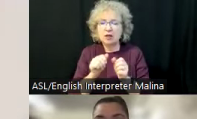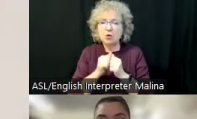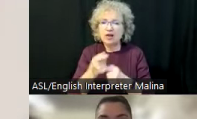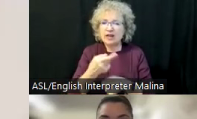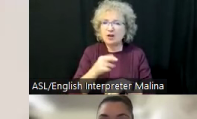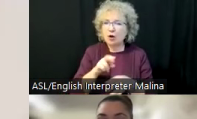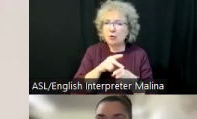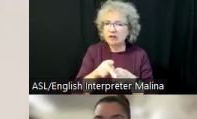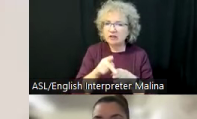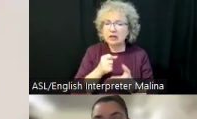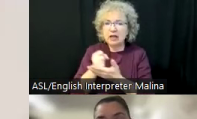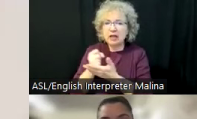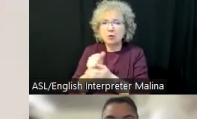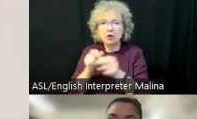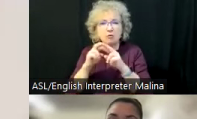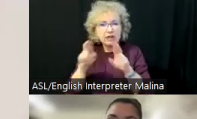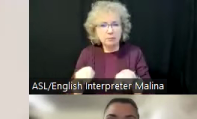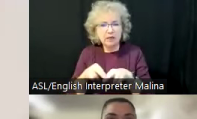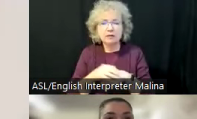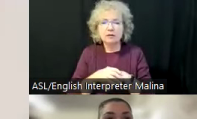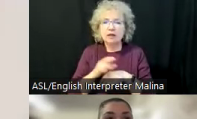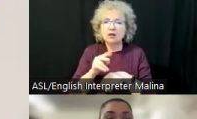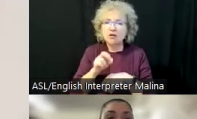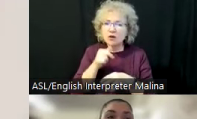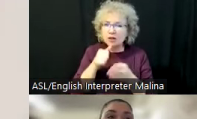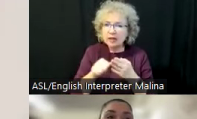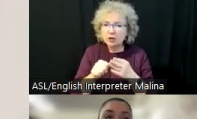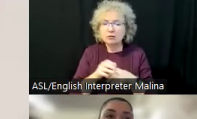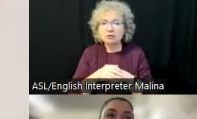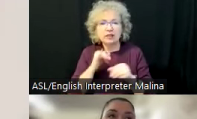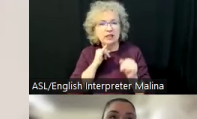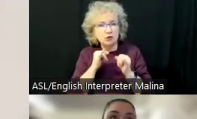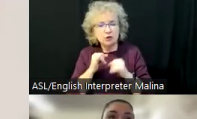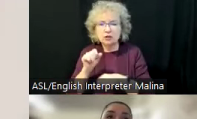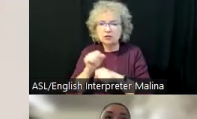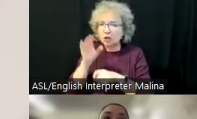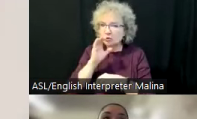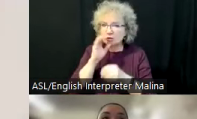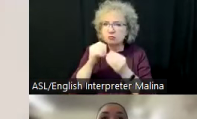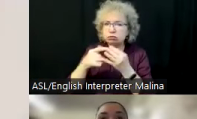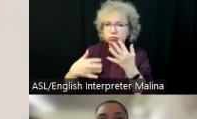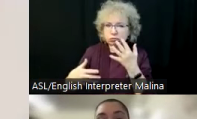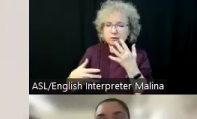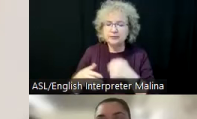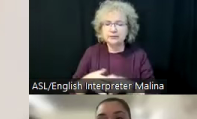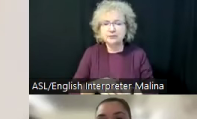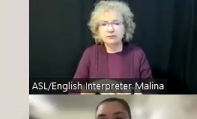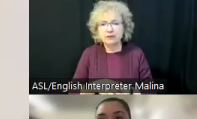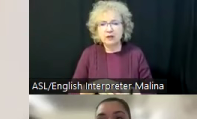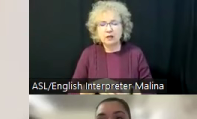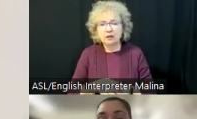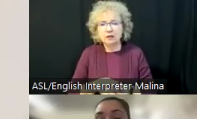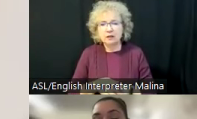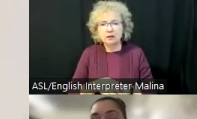help them with resumes, cover letters, interviewing, job search and those type of things. And then we also offer the same